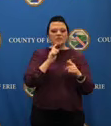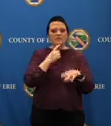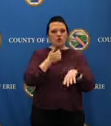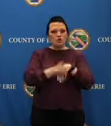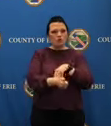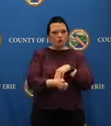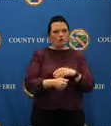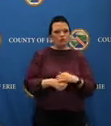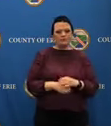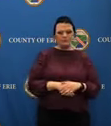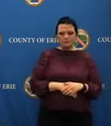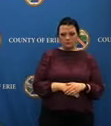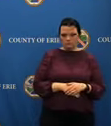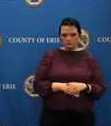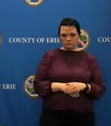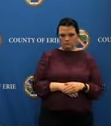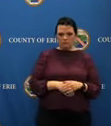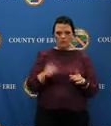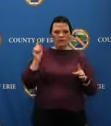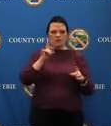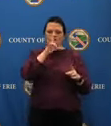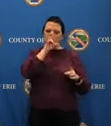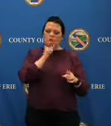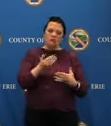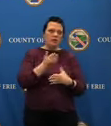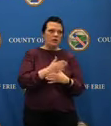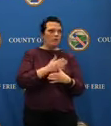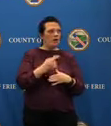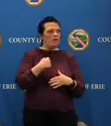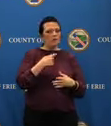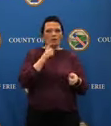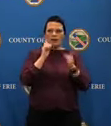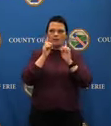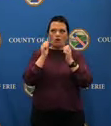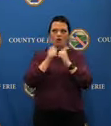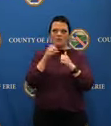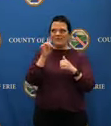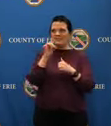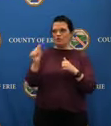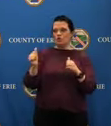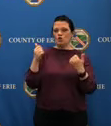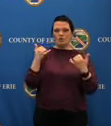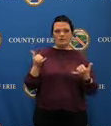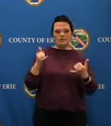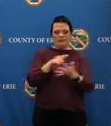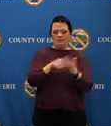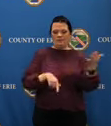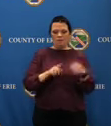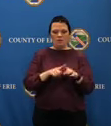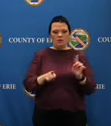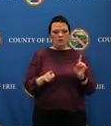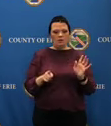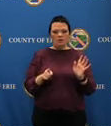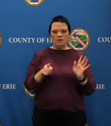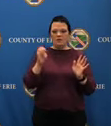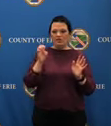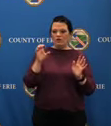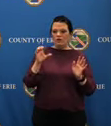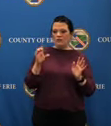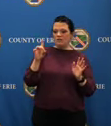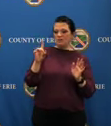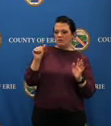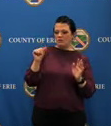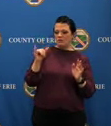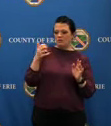charge. And then this really bothered me. I've talked to the Erie County District Attorney today on a number of things, but Erie County District Attorney